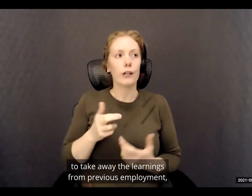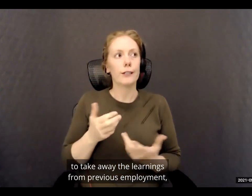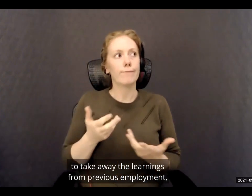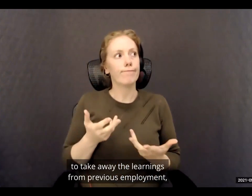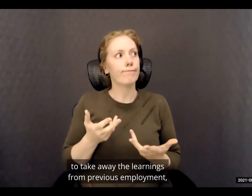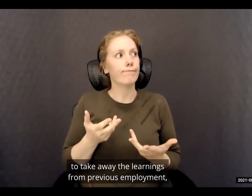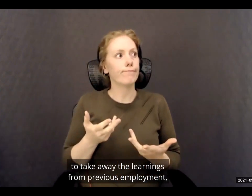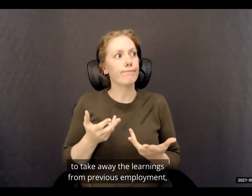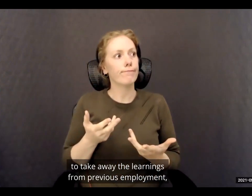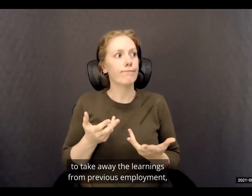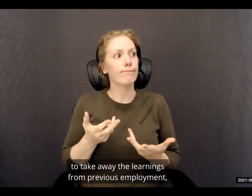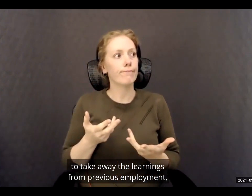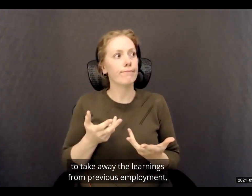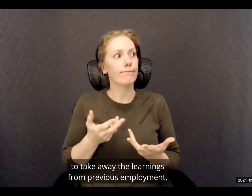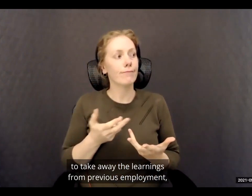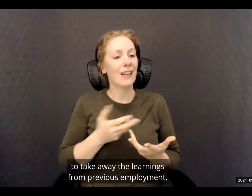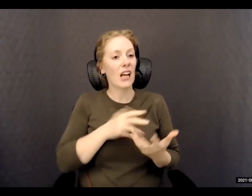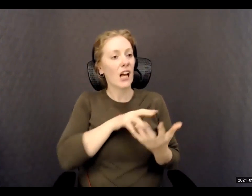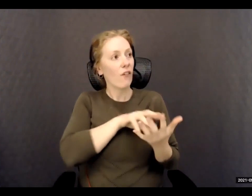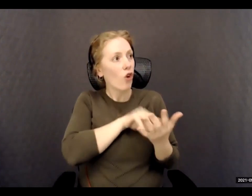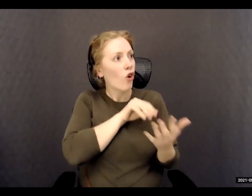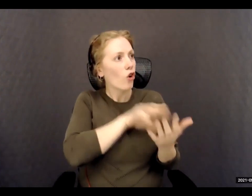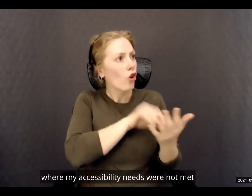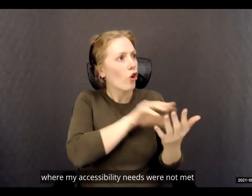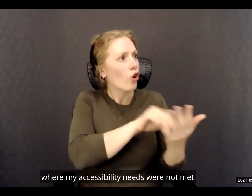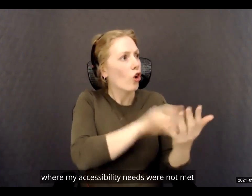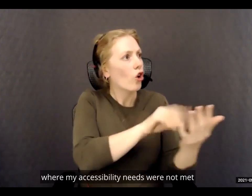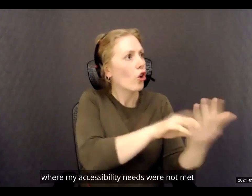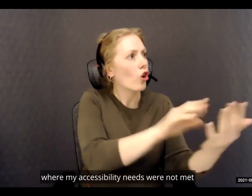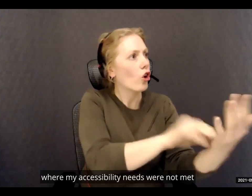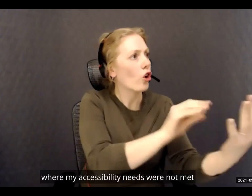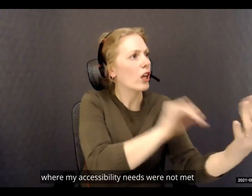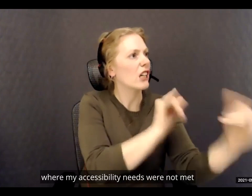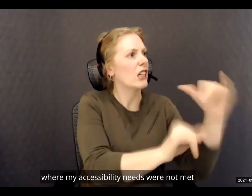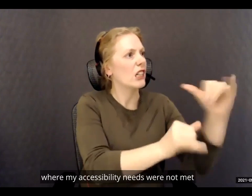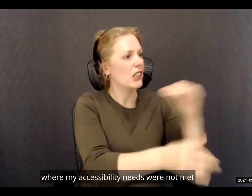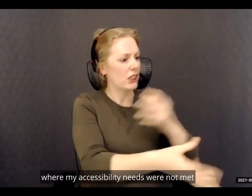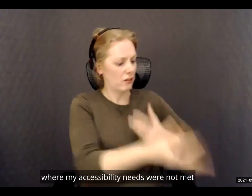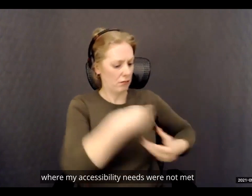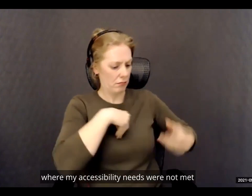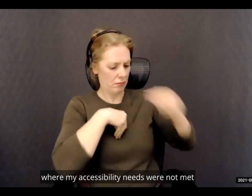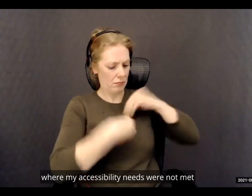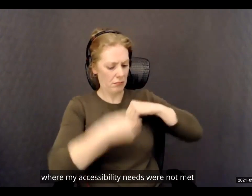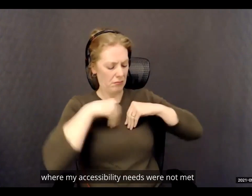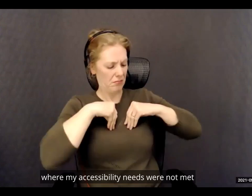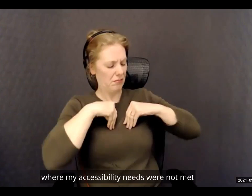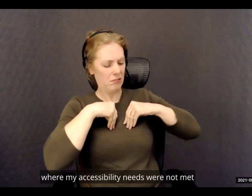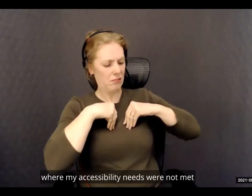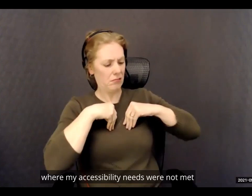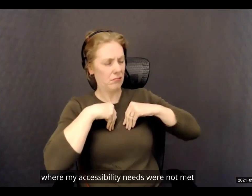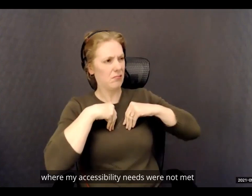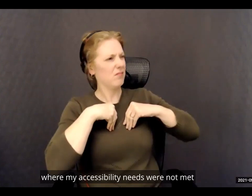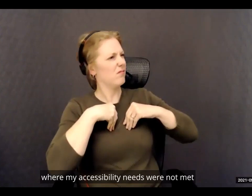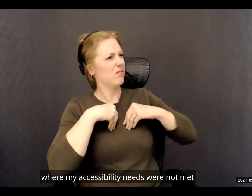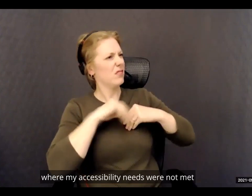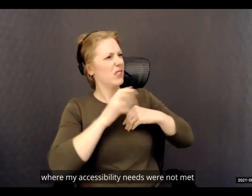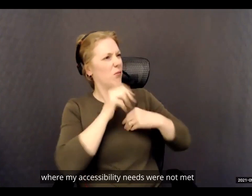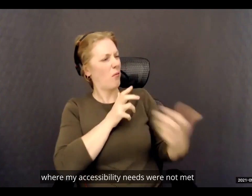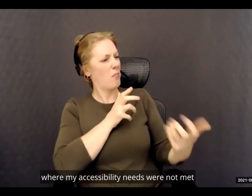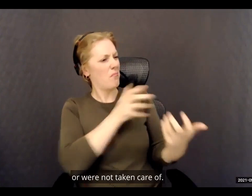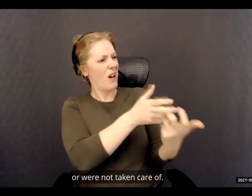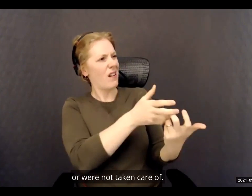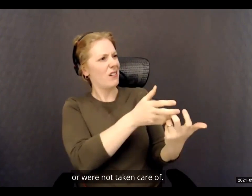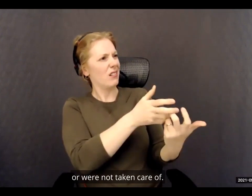take away the learnings from previous employments where my accessibility needs were not